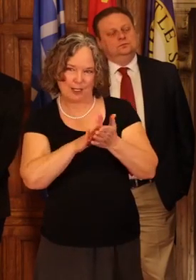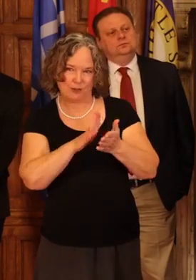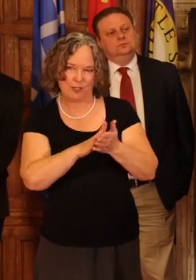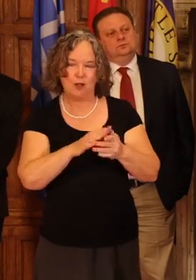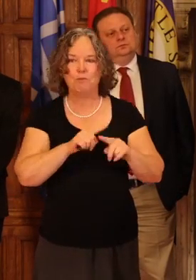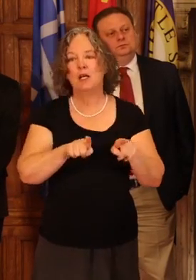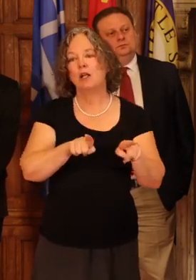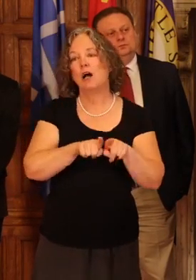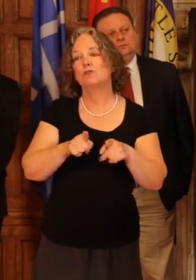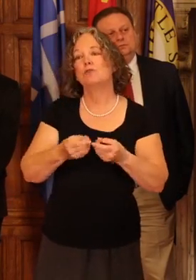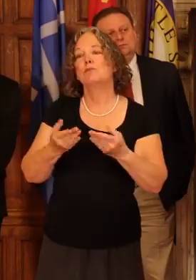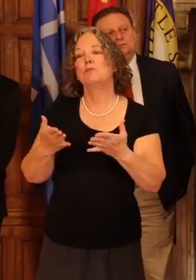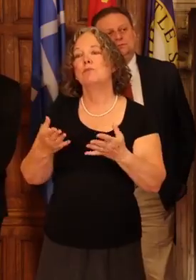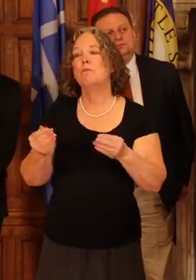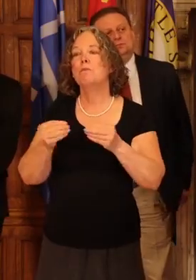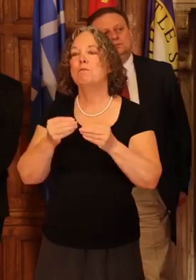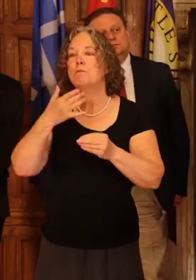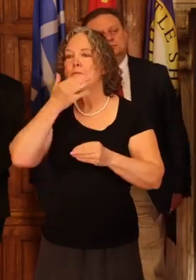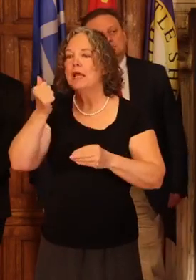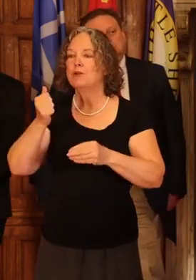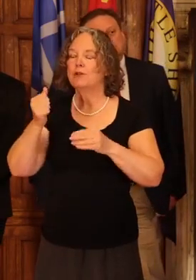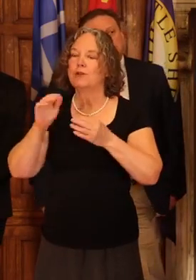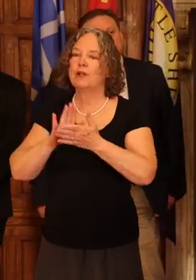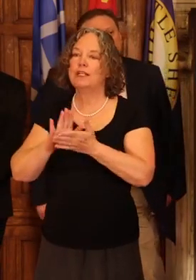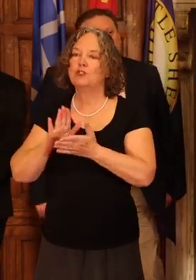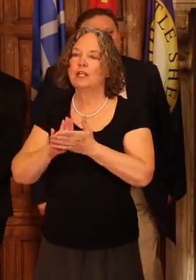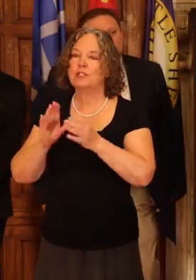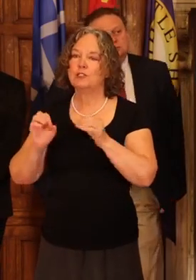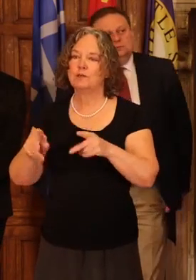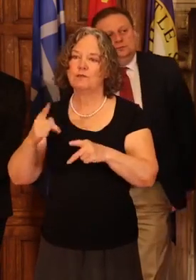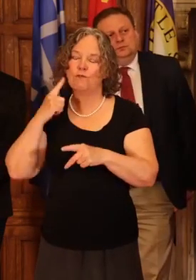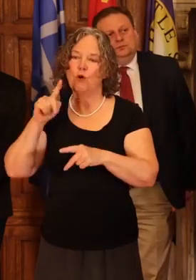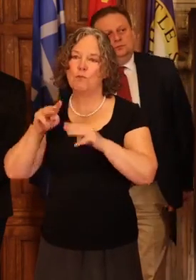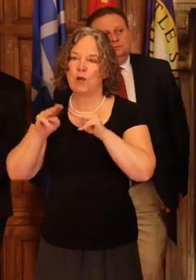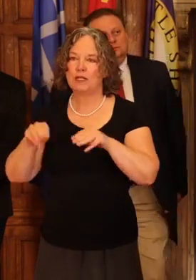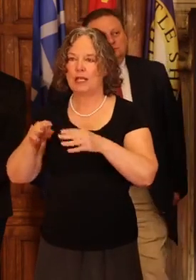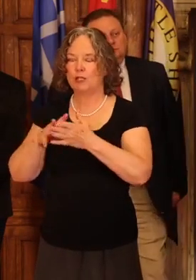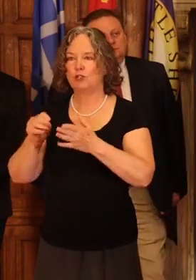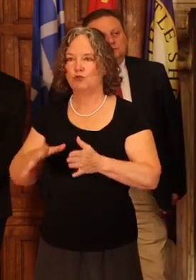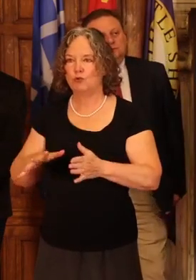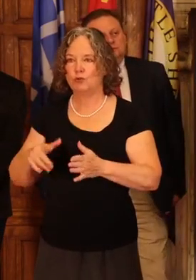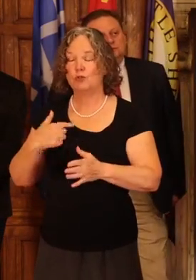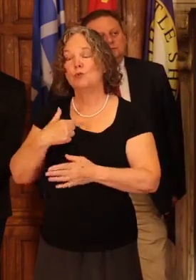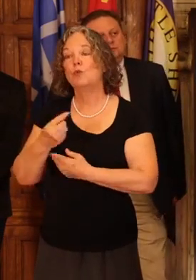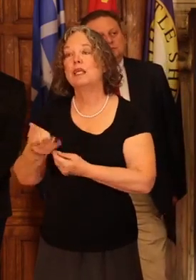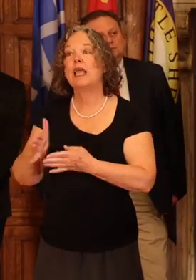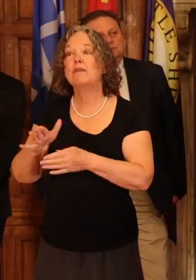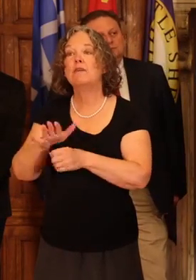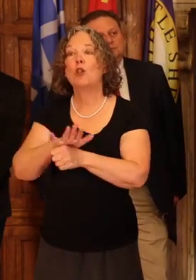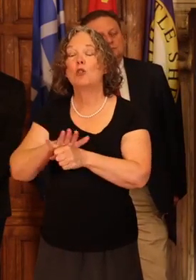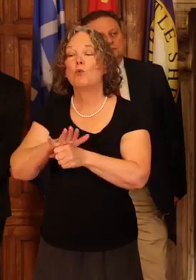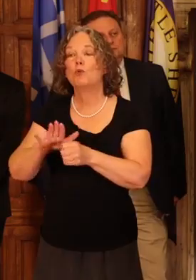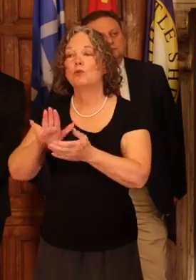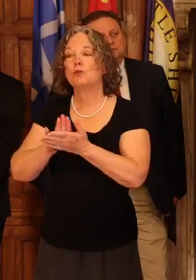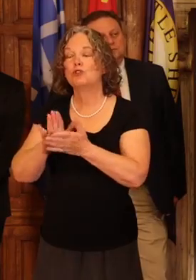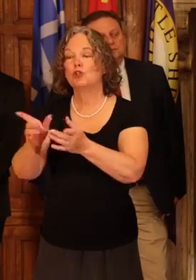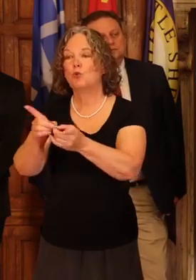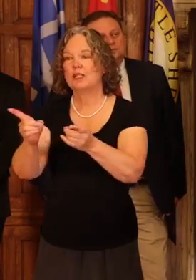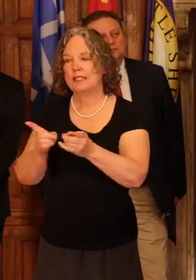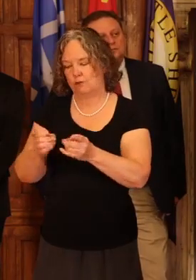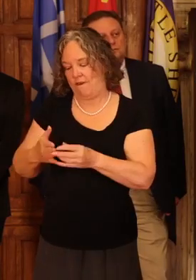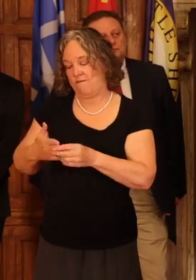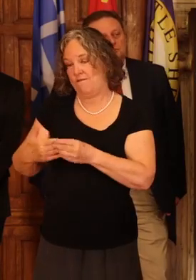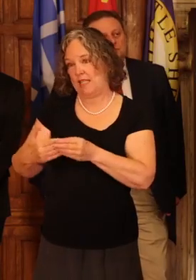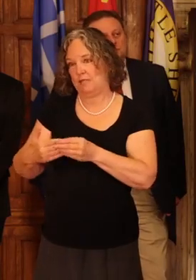providing greater education opportunities to Montana students. We gave local school districts flexibility